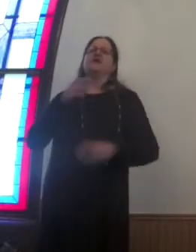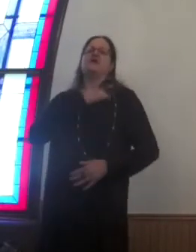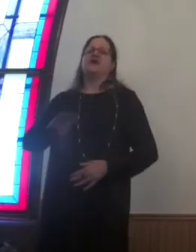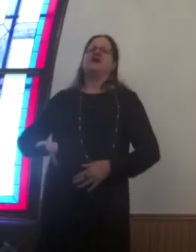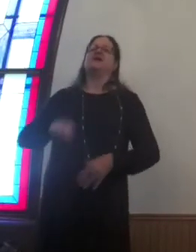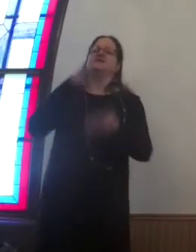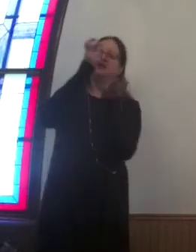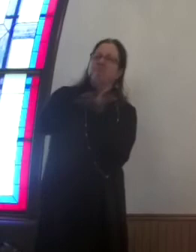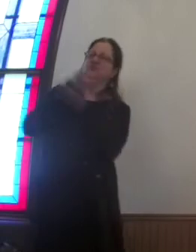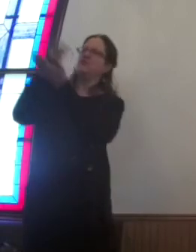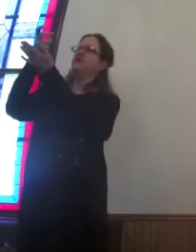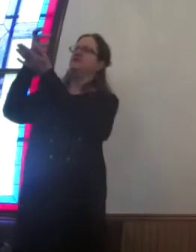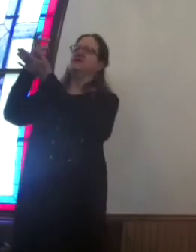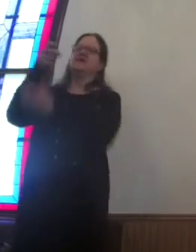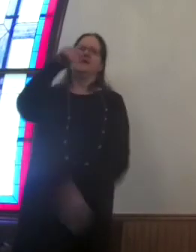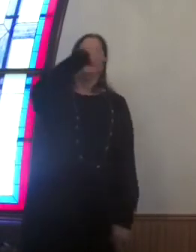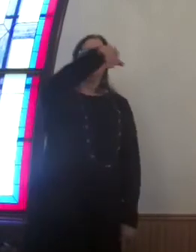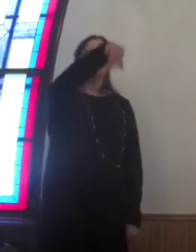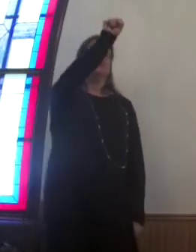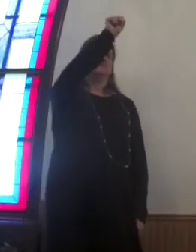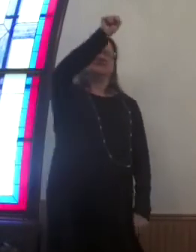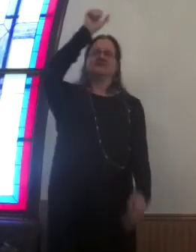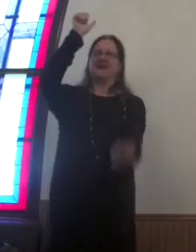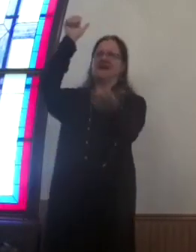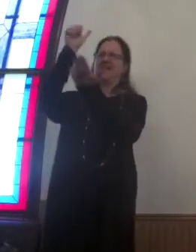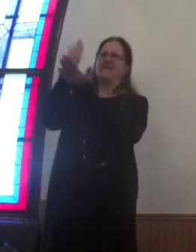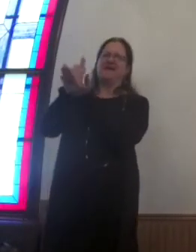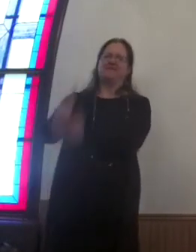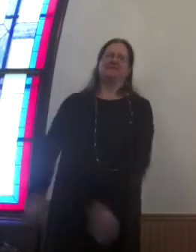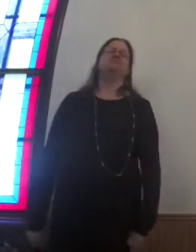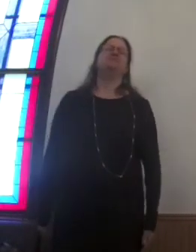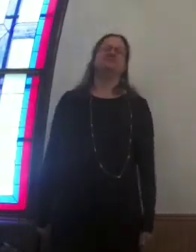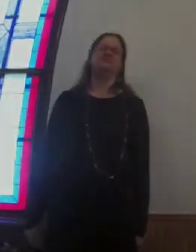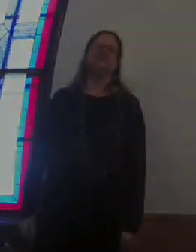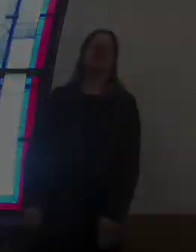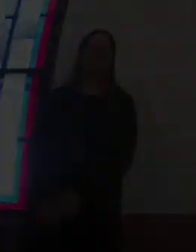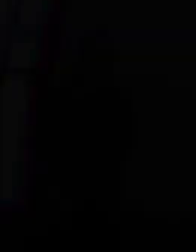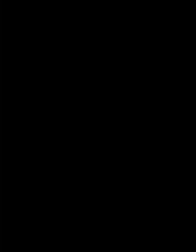and Christ has risen indeed. Amen. Amen. Amen.